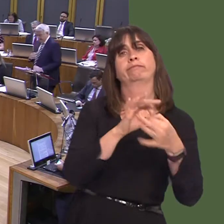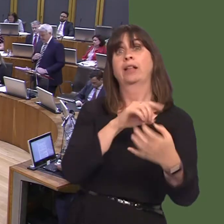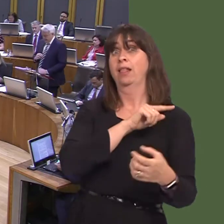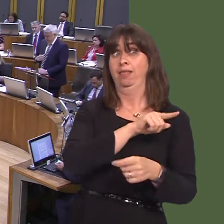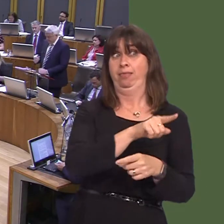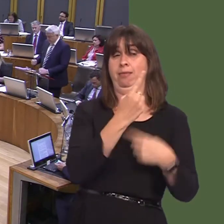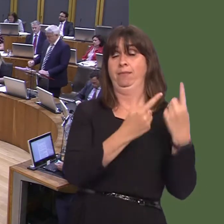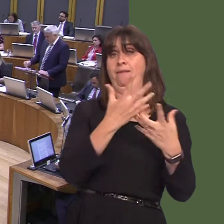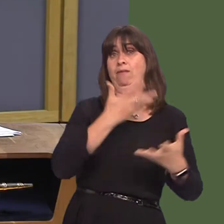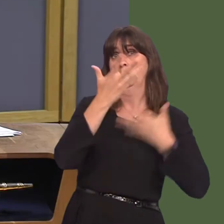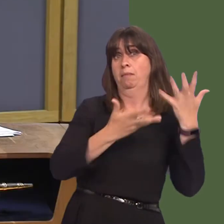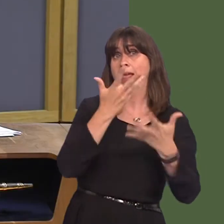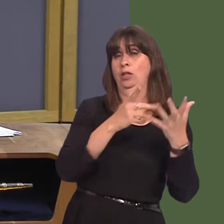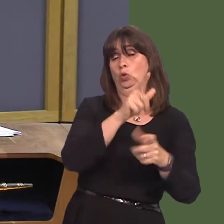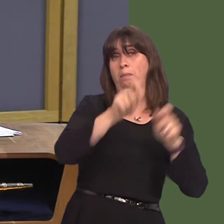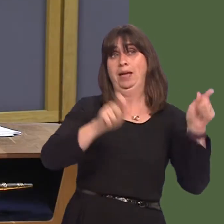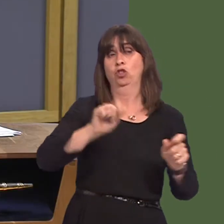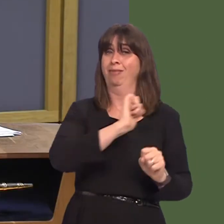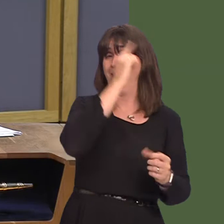to their patients. Lee Waters.